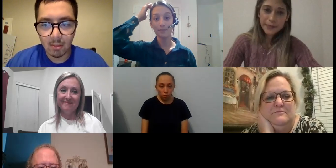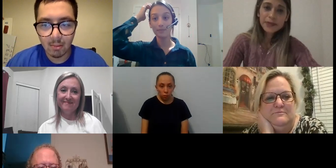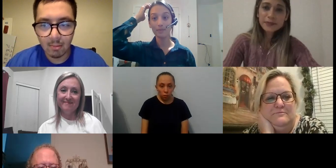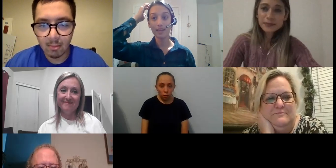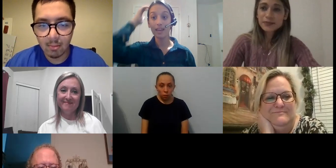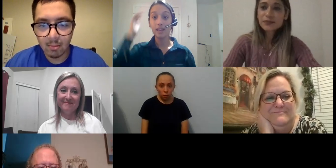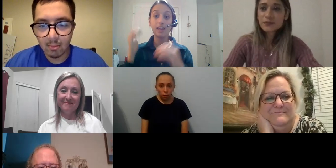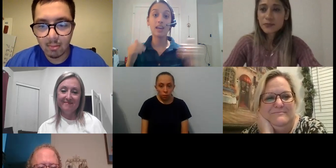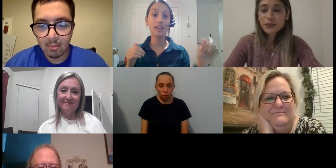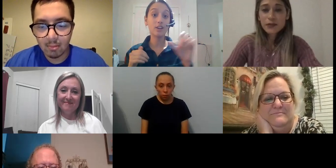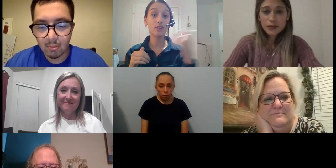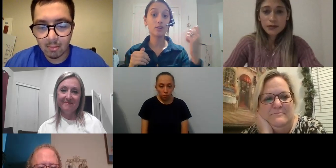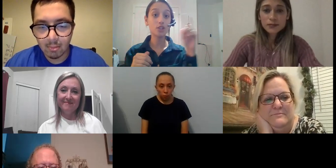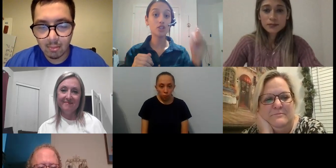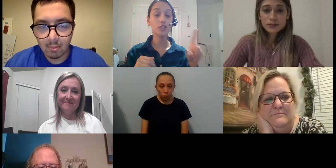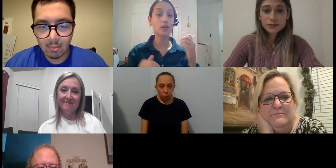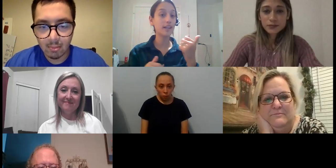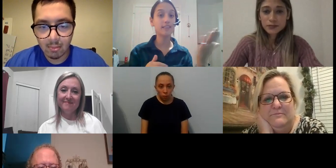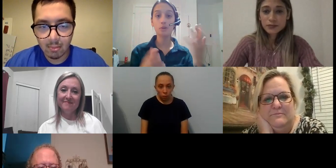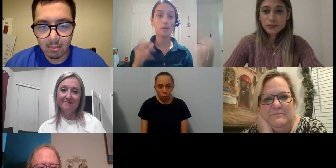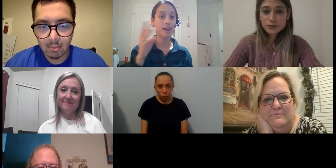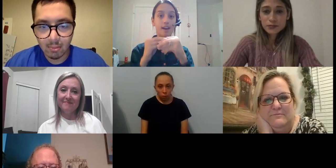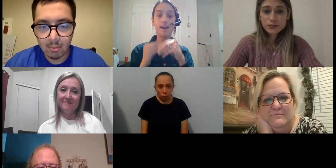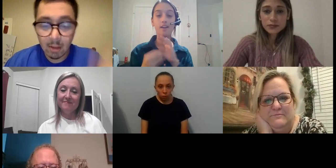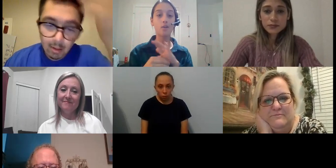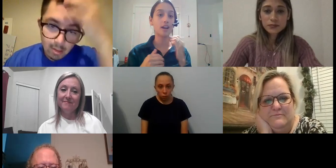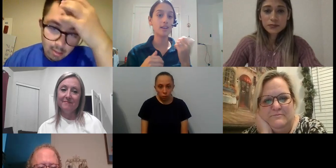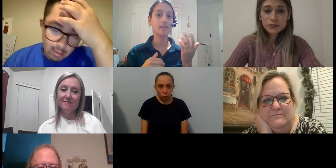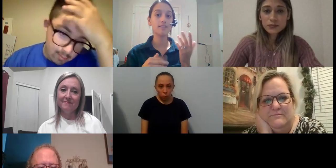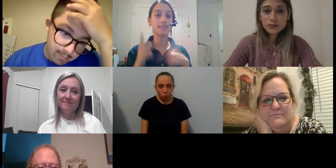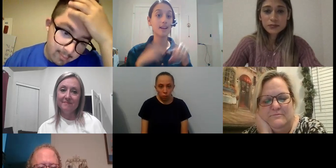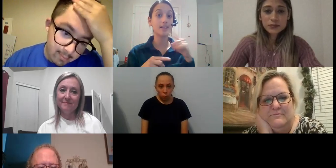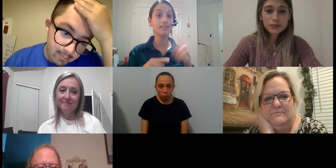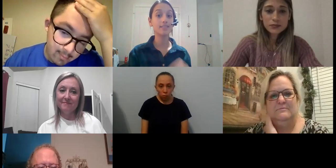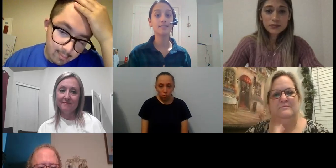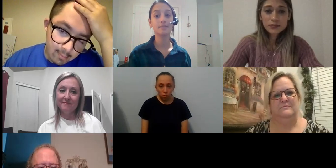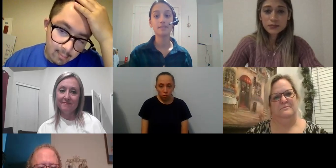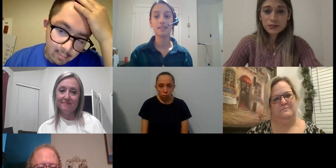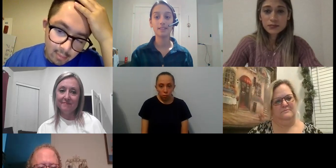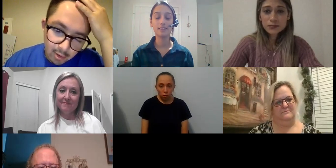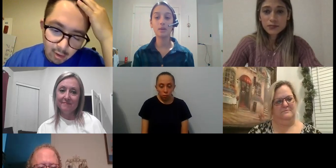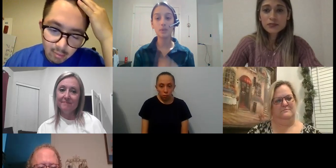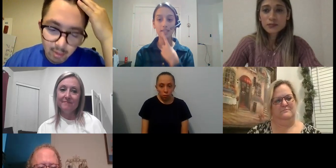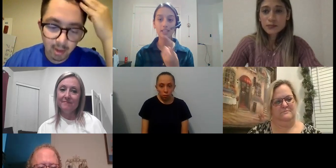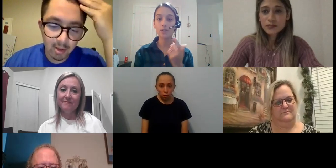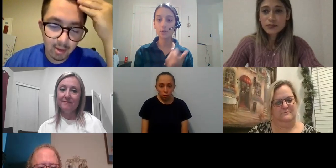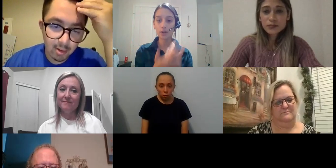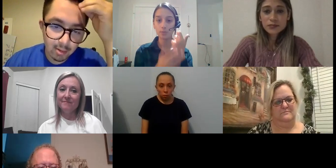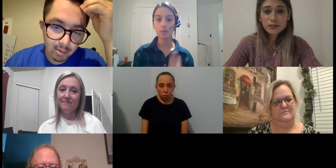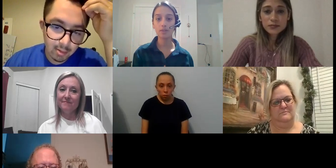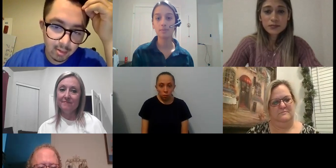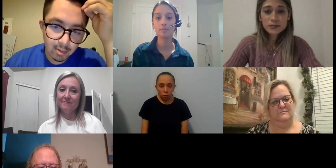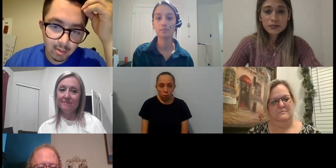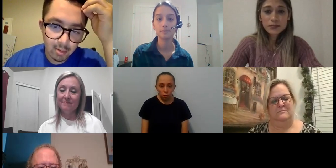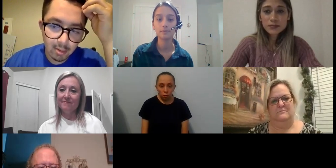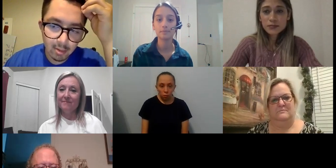Awesome. Any other questions or anything you want to add, or any signs that we could tell you or help